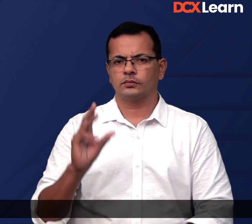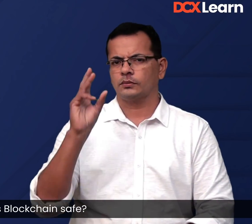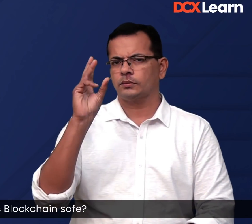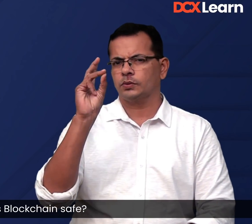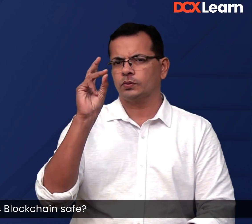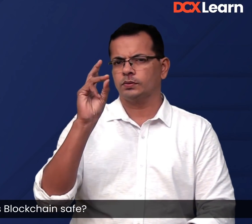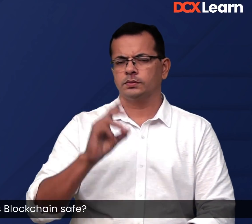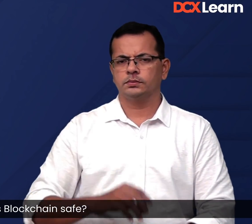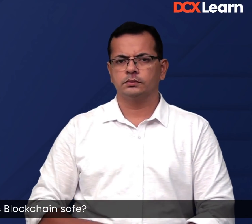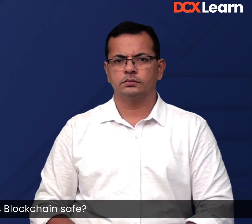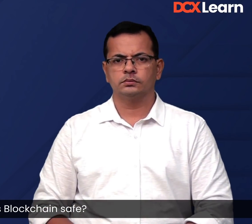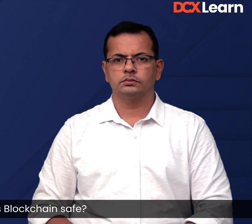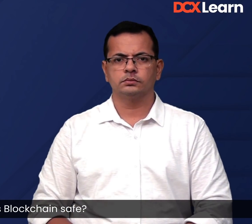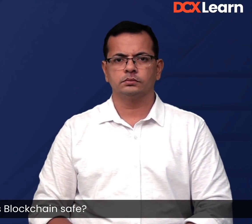is blockchain safe